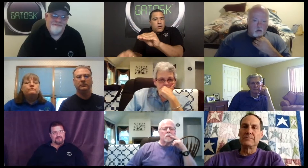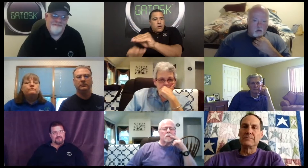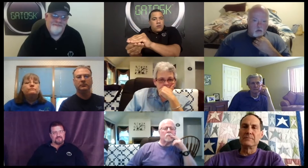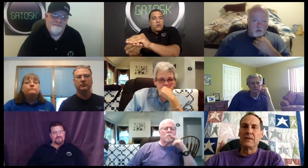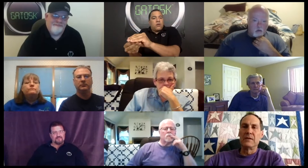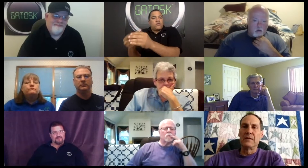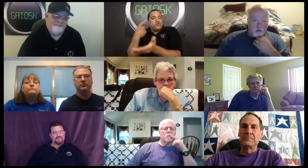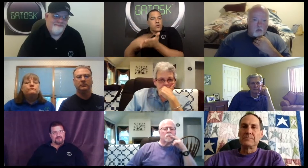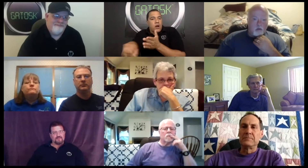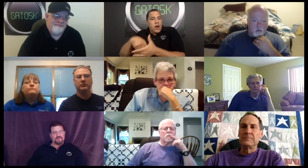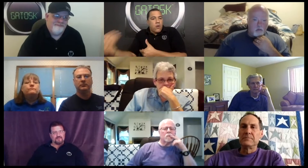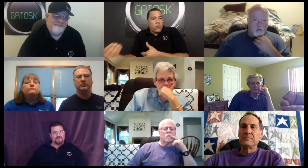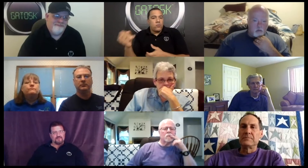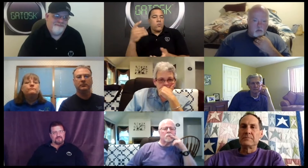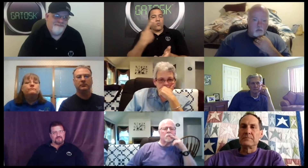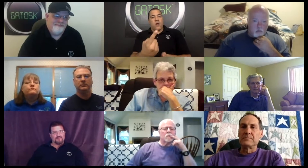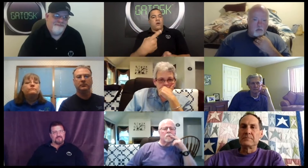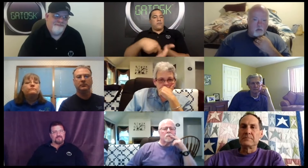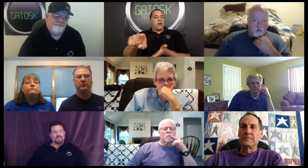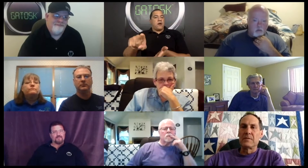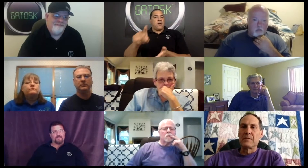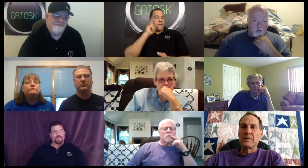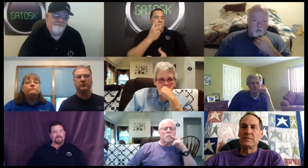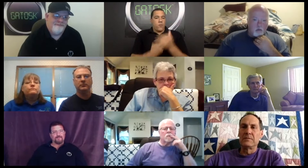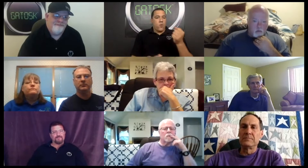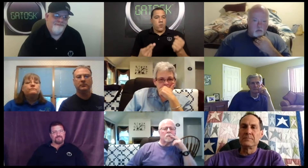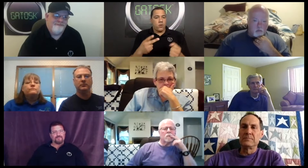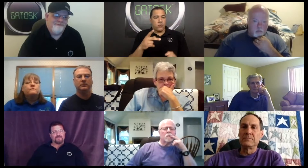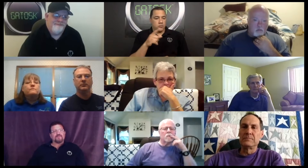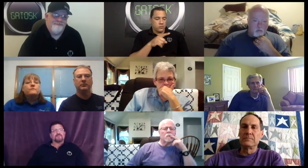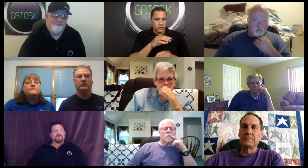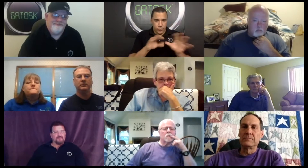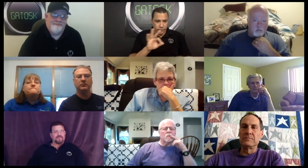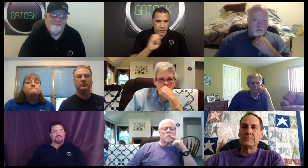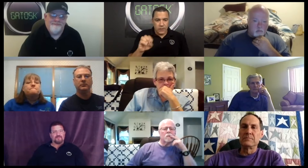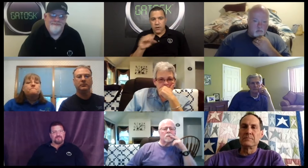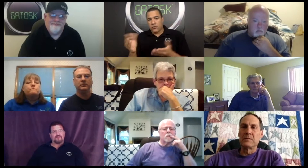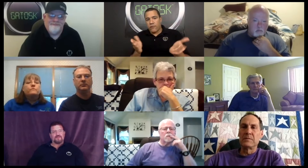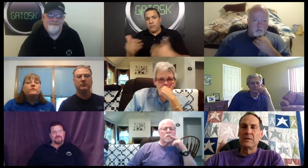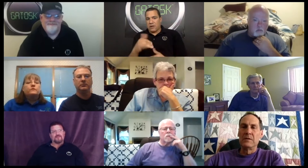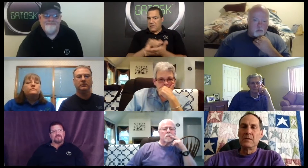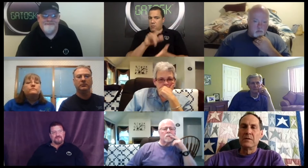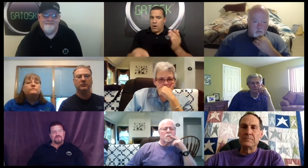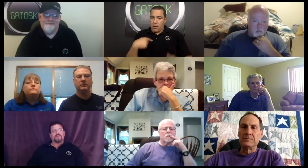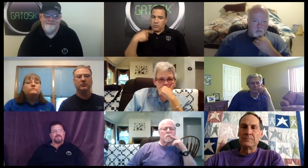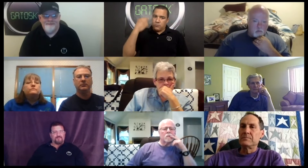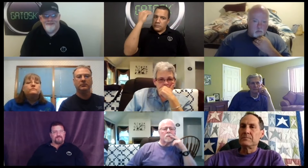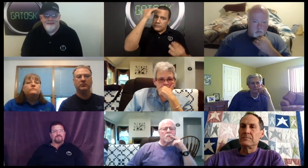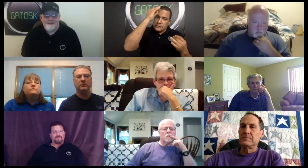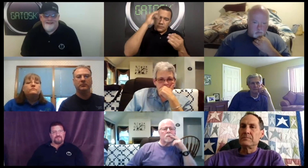will combine the two. And when they check out, there's one payment for both, for the distributor